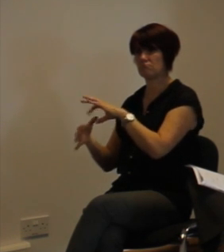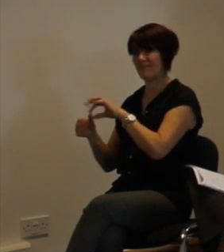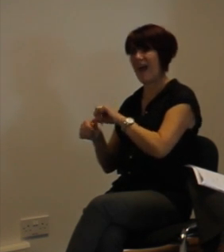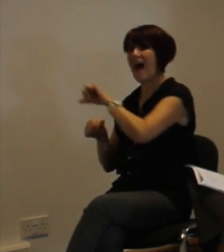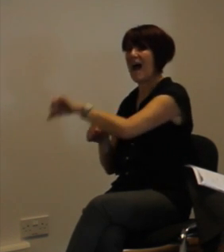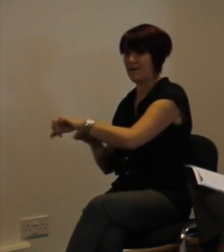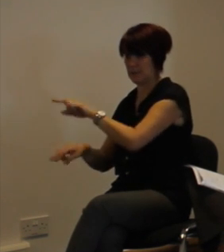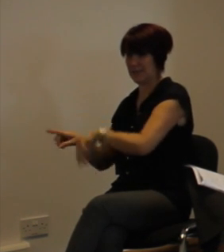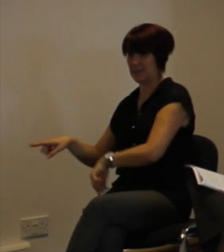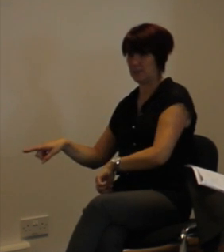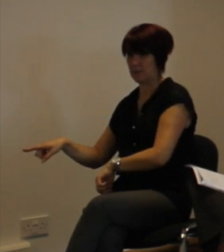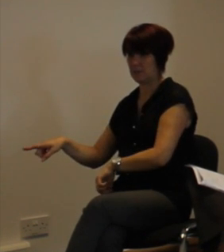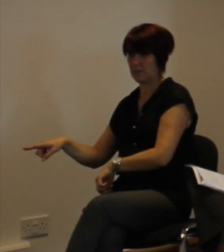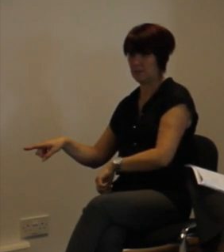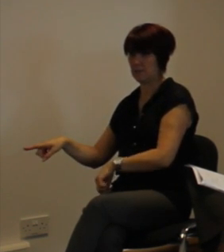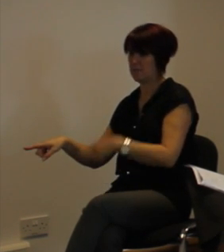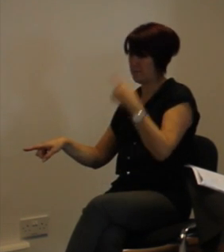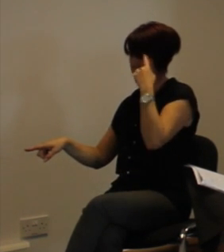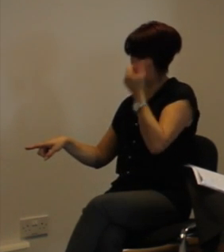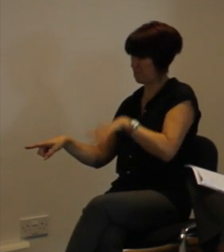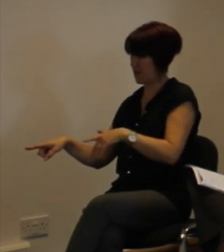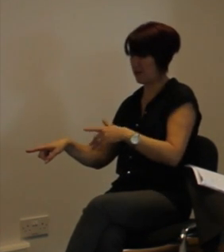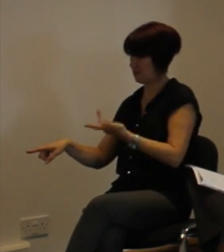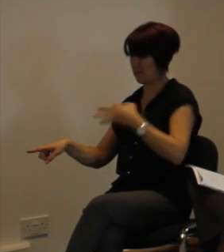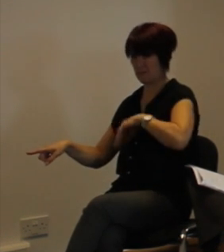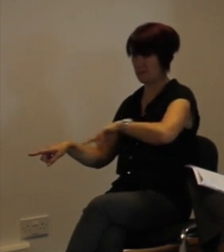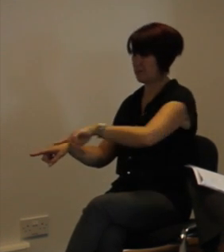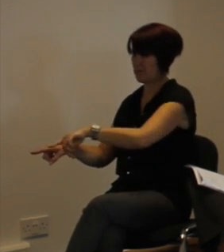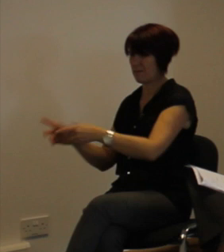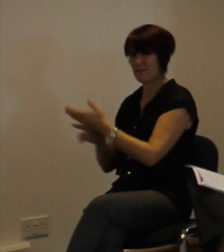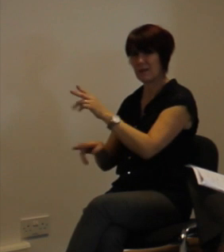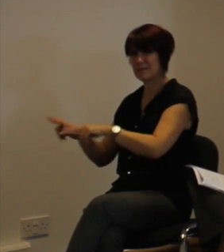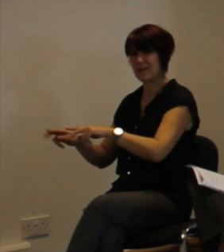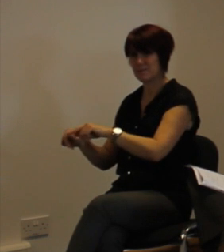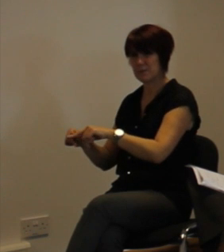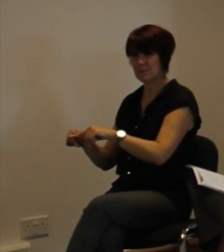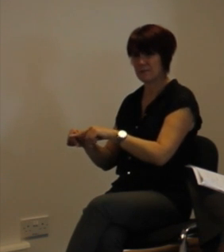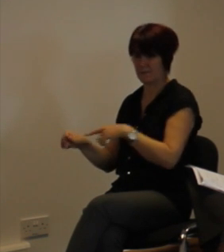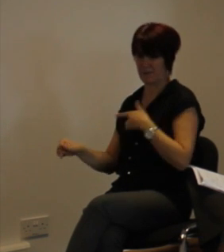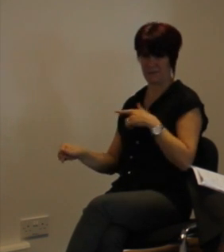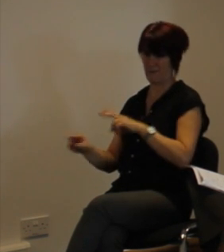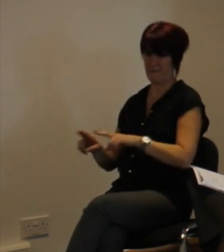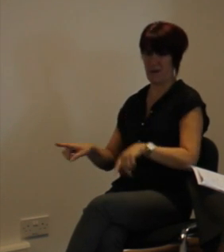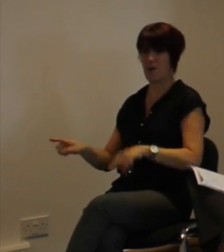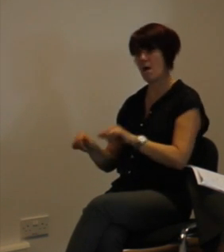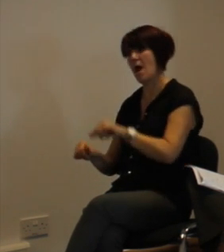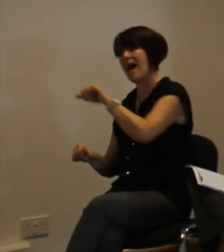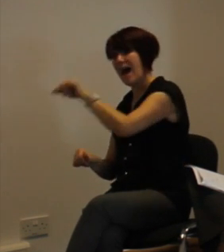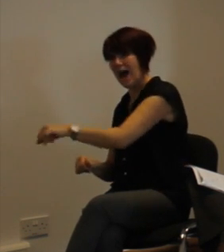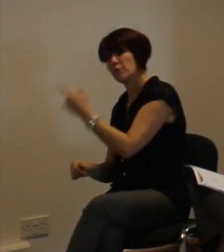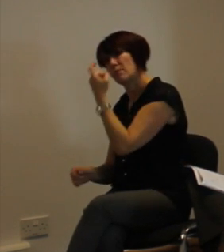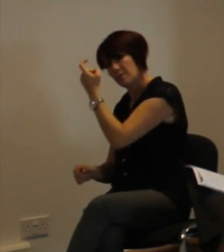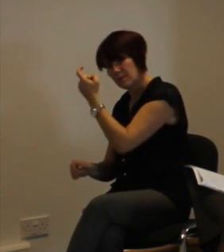post-assessment. If we consider a learner has been disadvantaged during assessment, after that assessment. Reasonable adjustments are things we